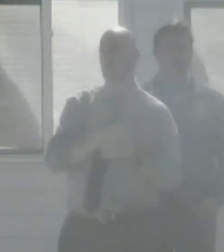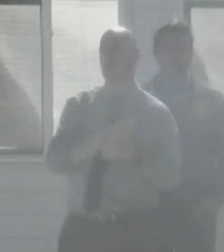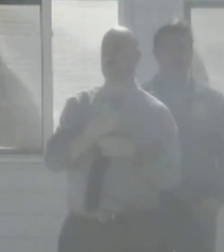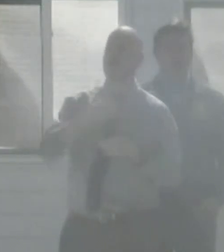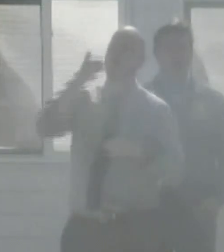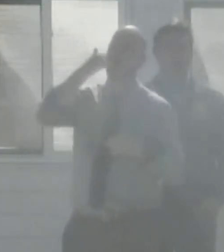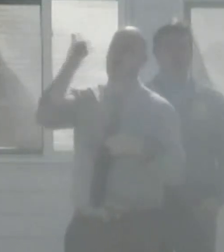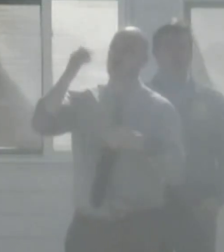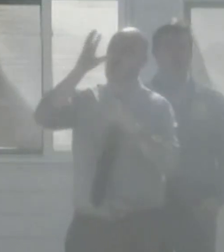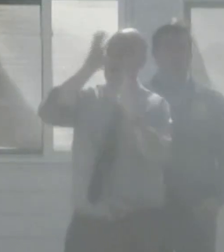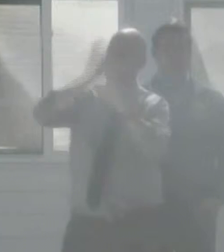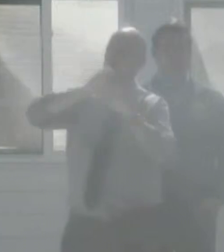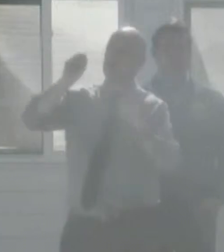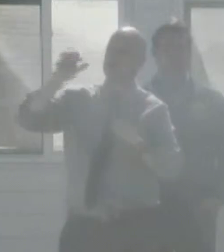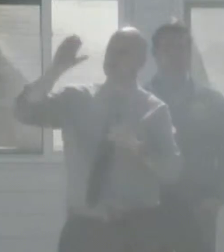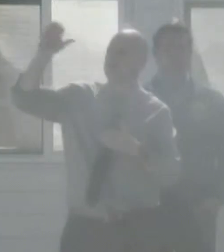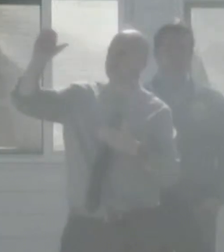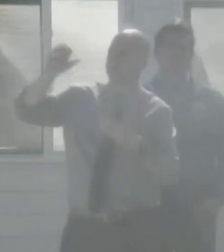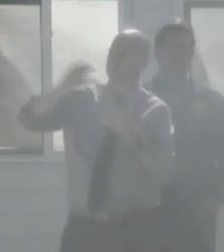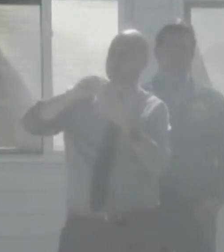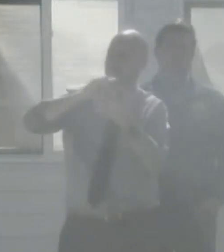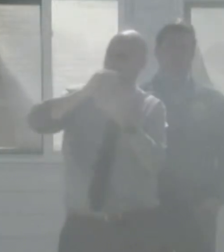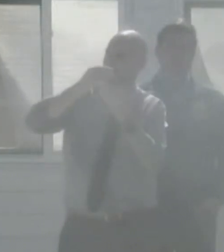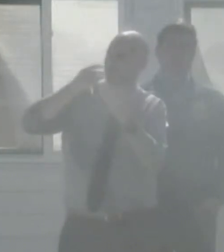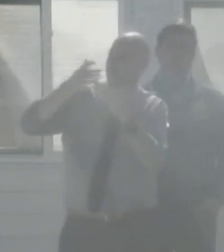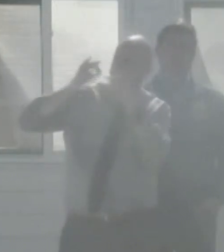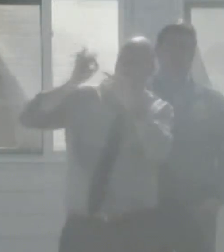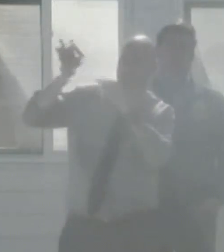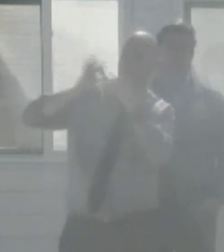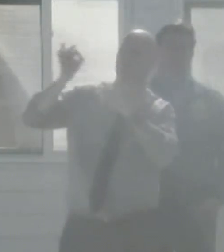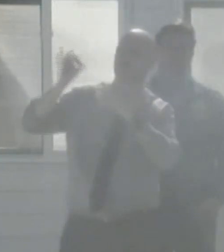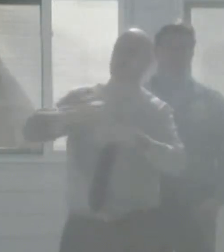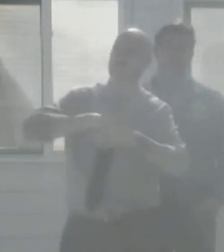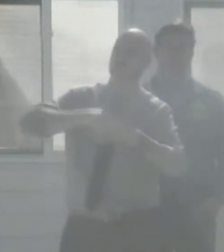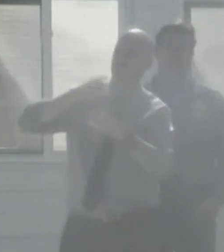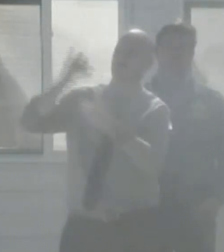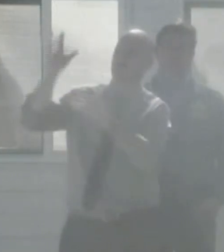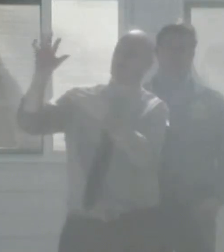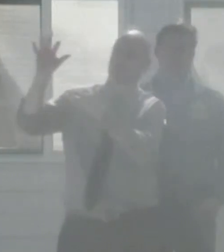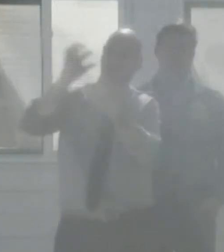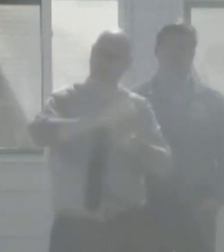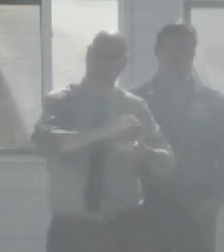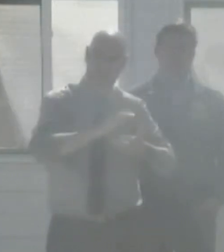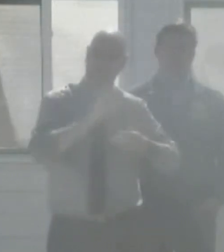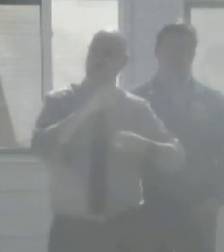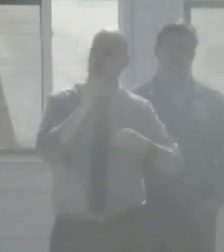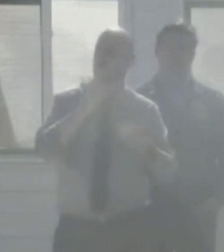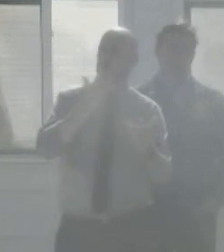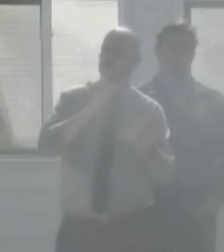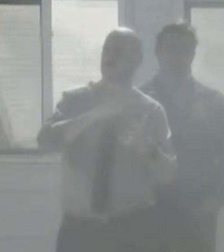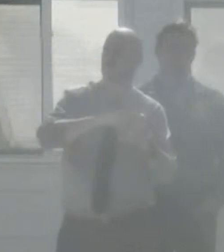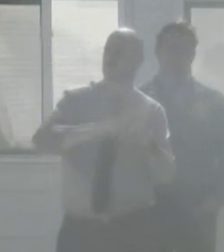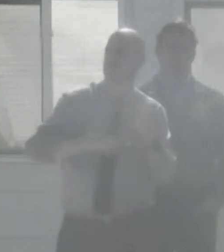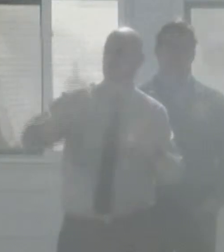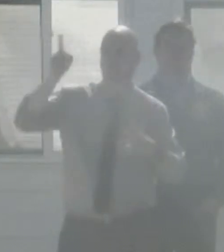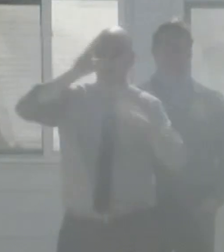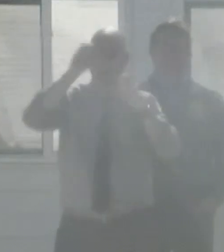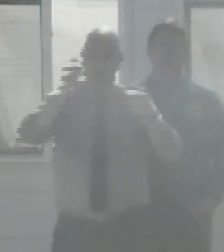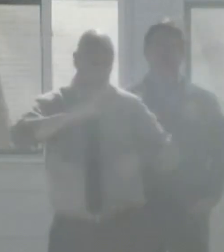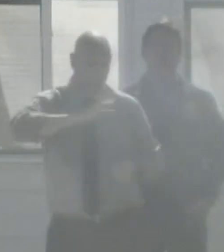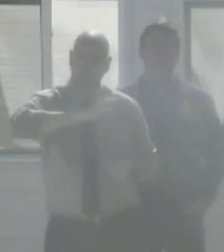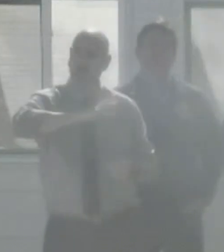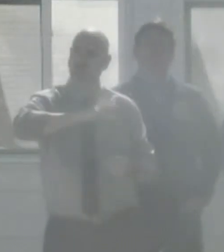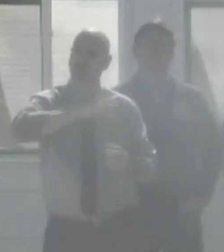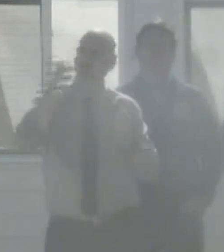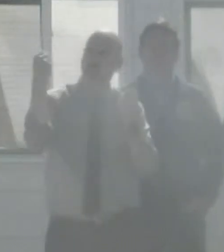to say, please make sure we're giving Floridians everything that they need. And so part of my reason for being here on the ground is to make sure I